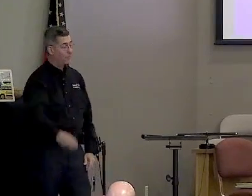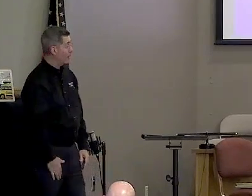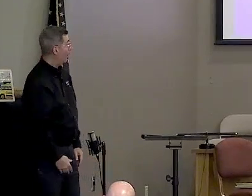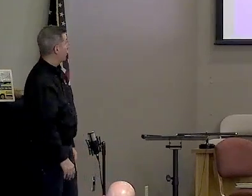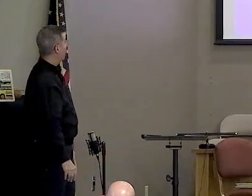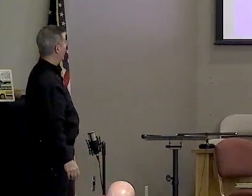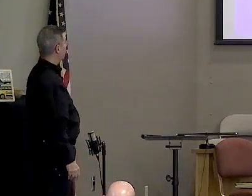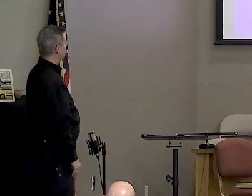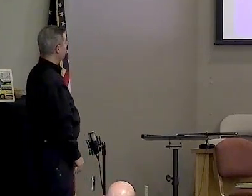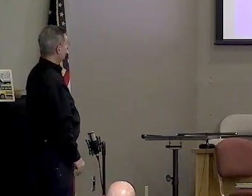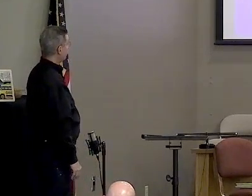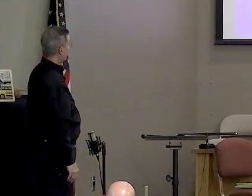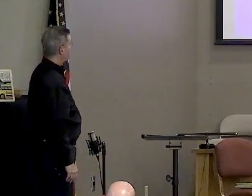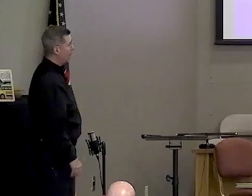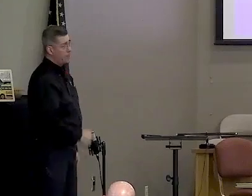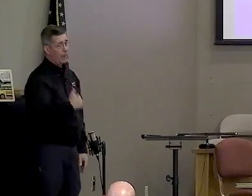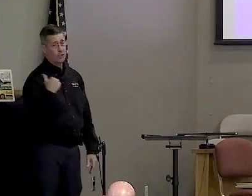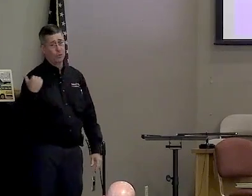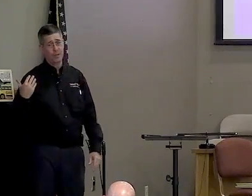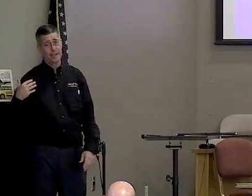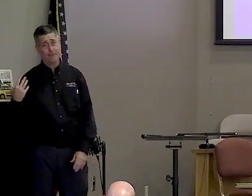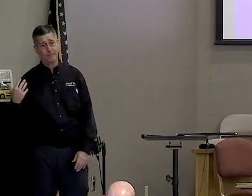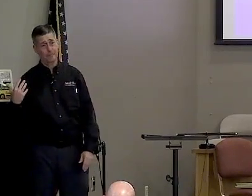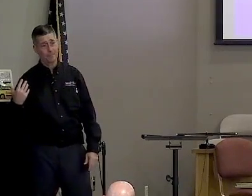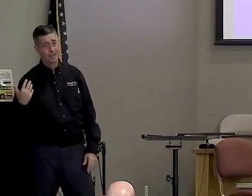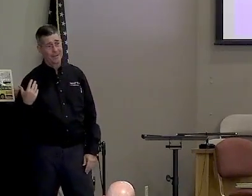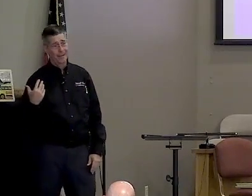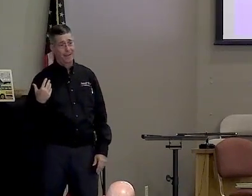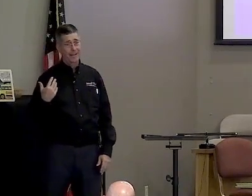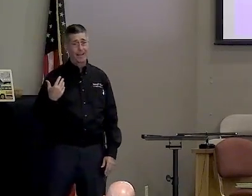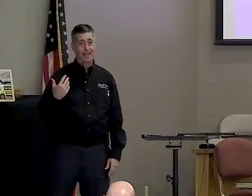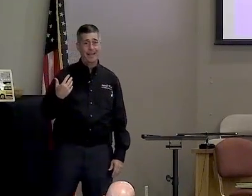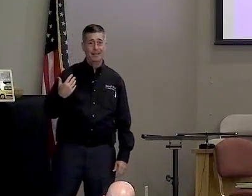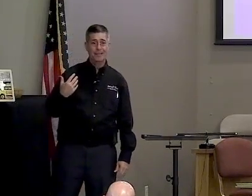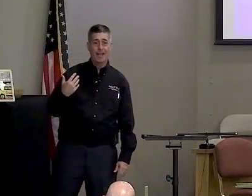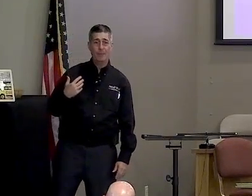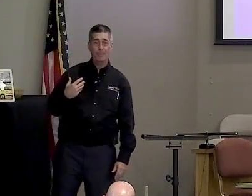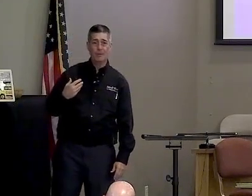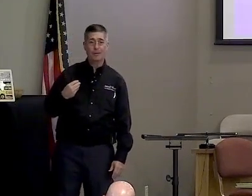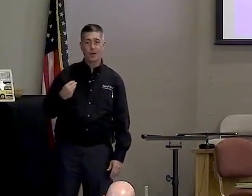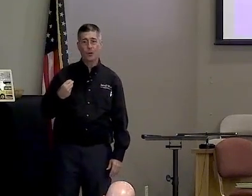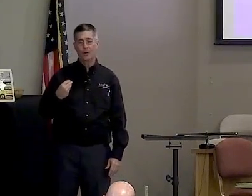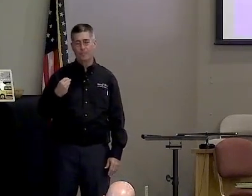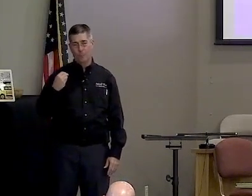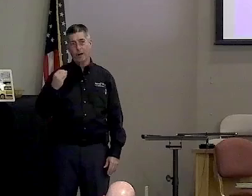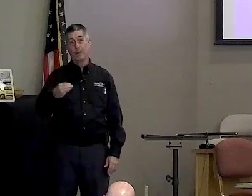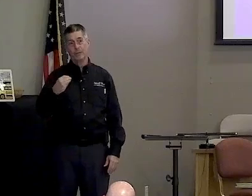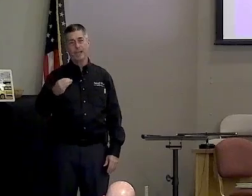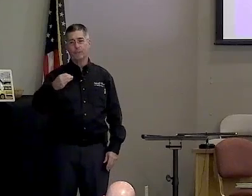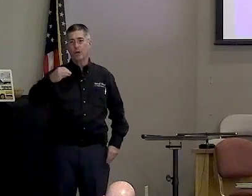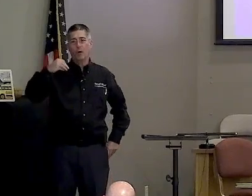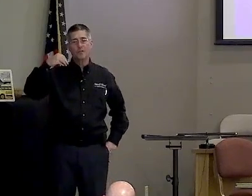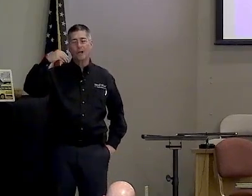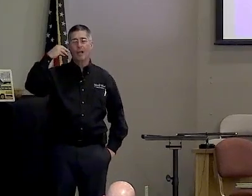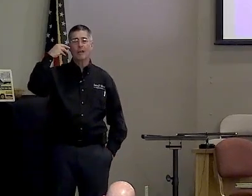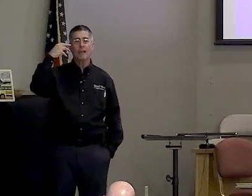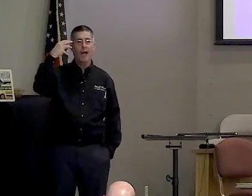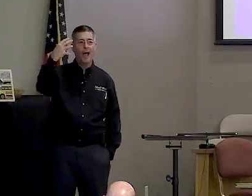phenomenal thing, being patient with the deaf. Deaf people, working with deaf requires a lot